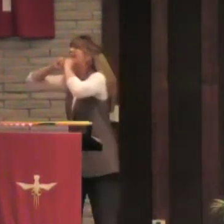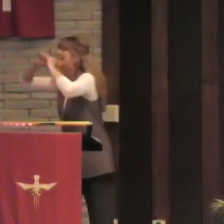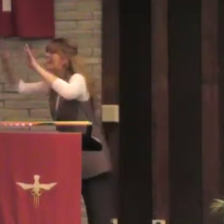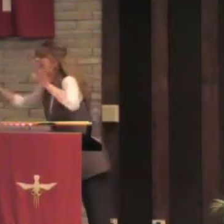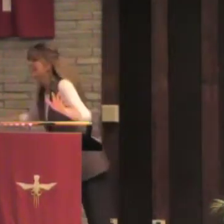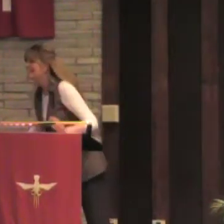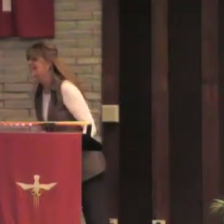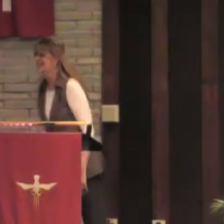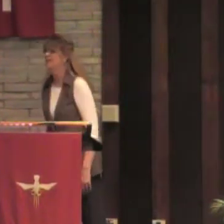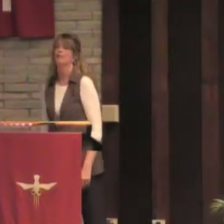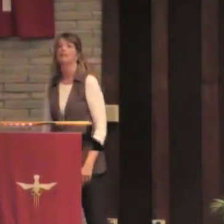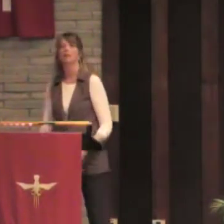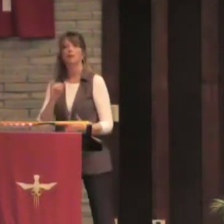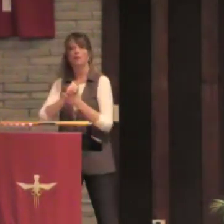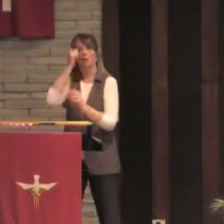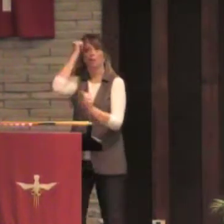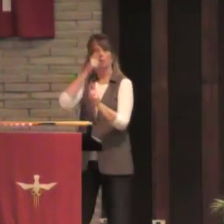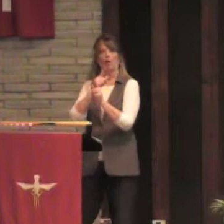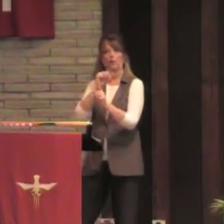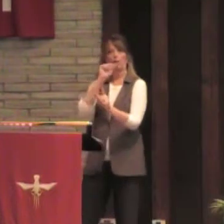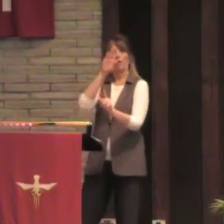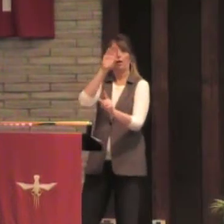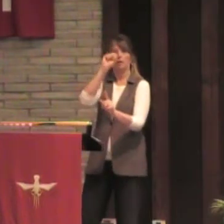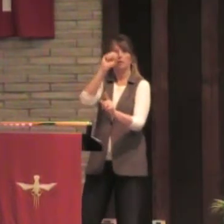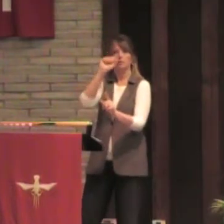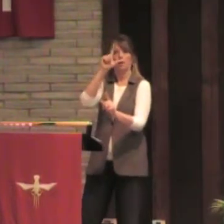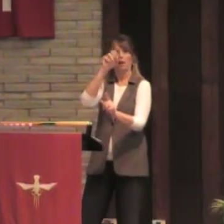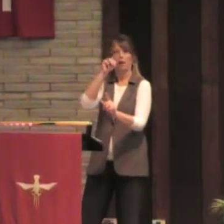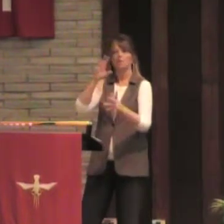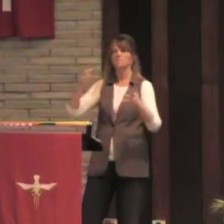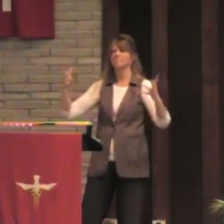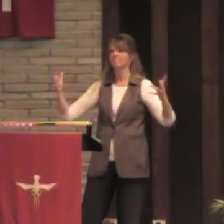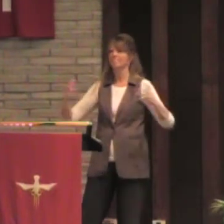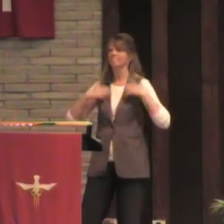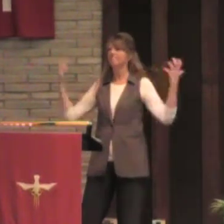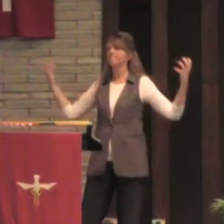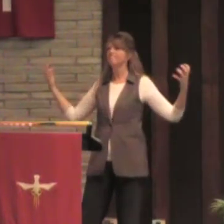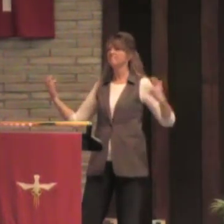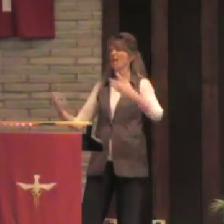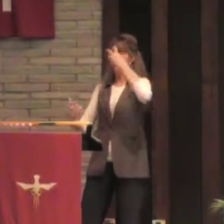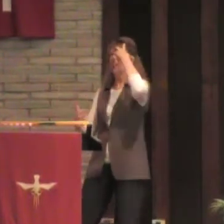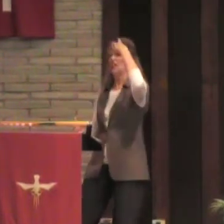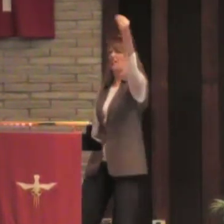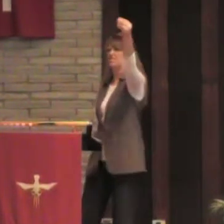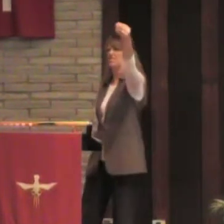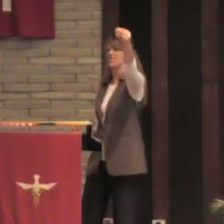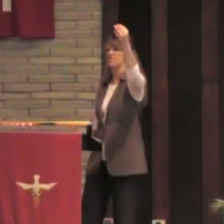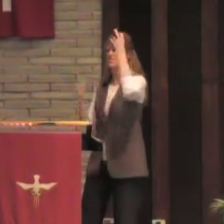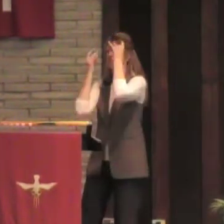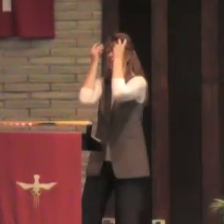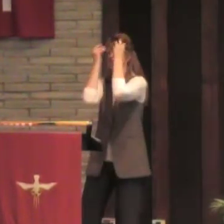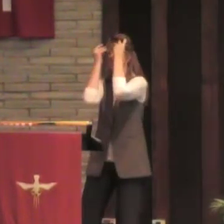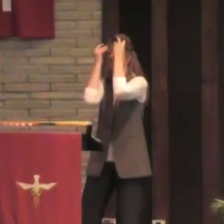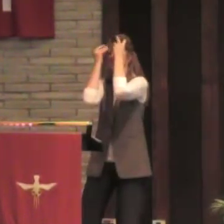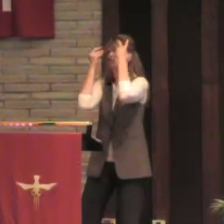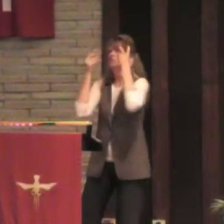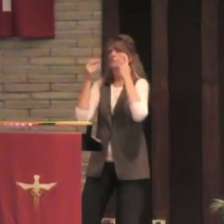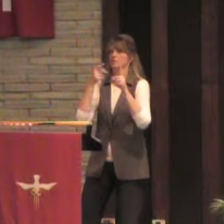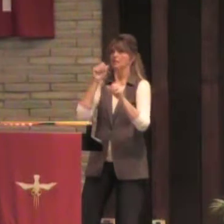life. But King David did nothing. So Absalom was infuriated, and he left